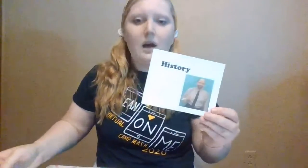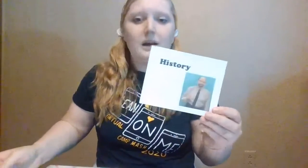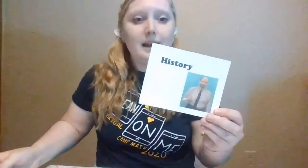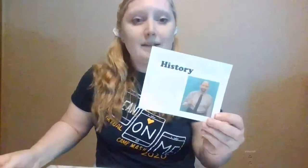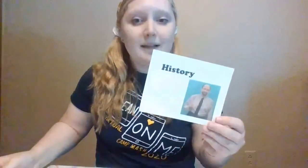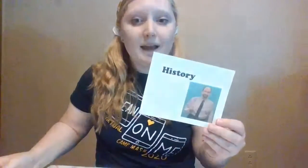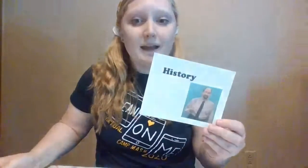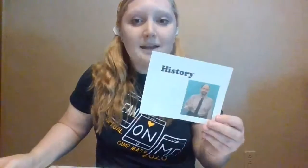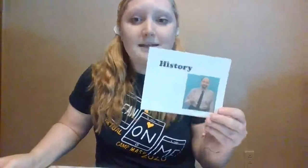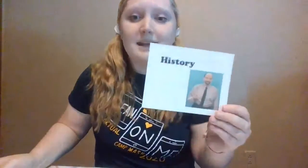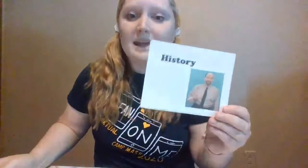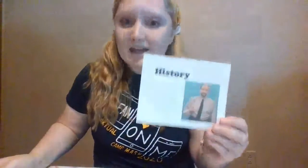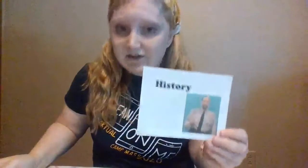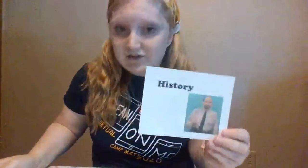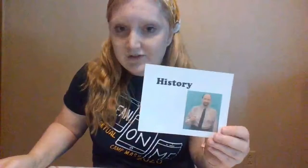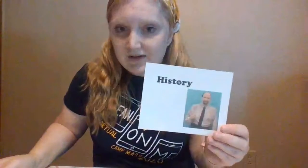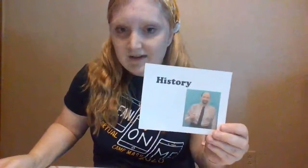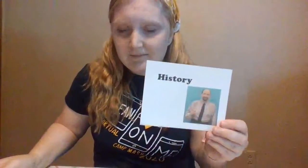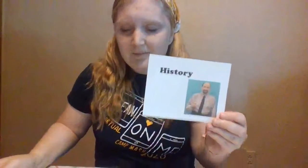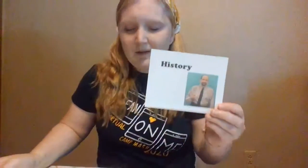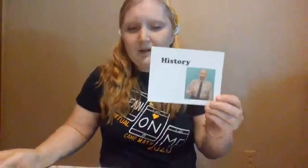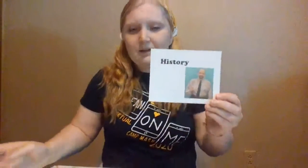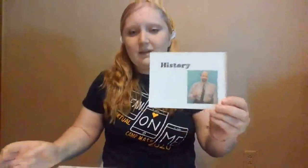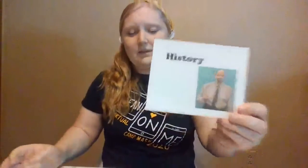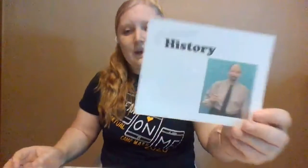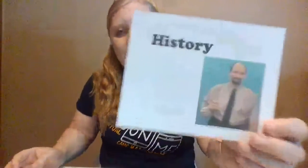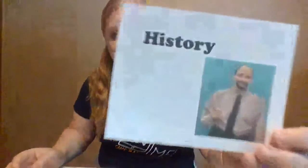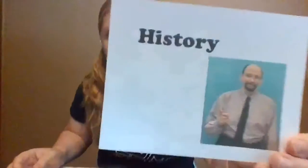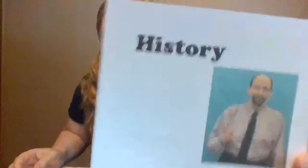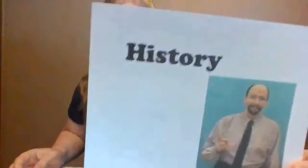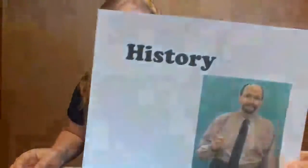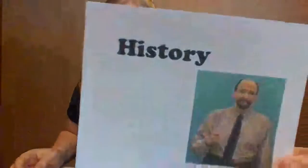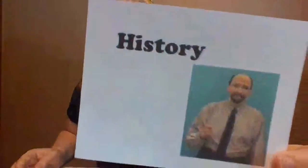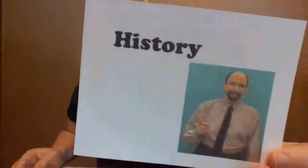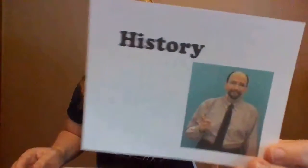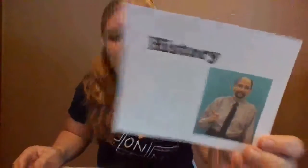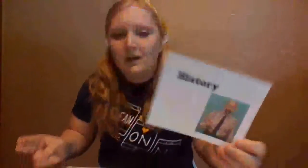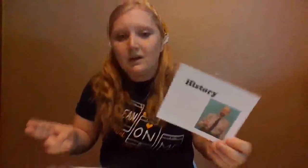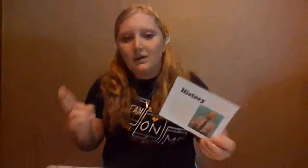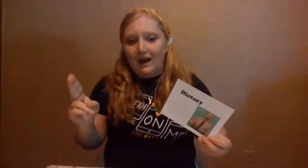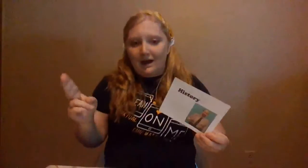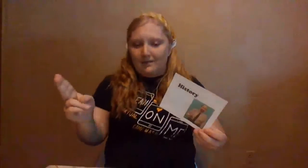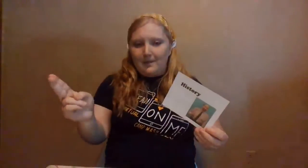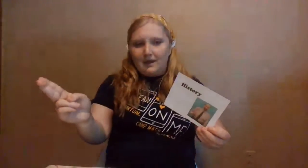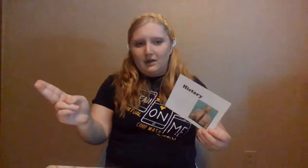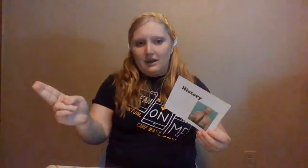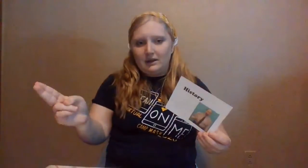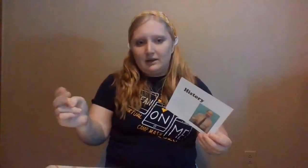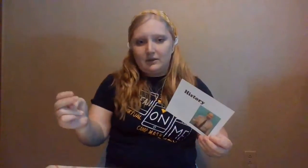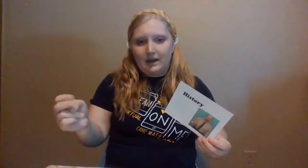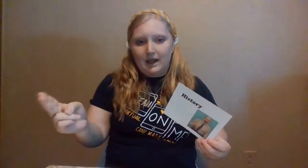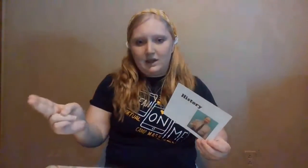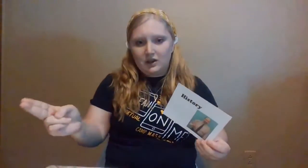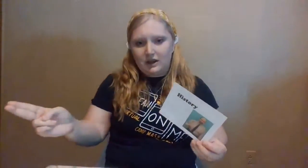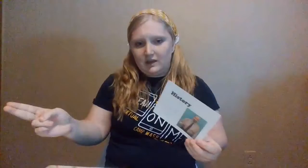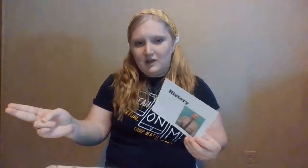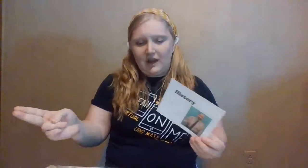Our next sign is history. So for history, you make your hand into an H hand